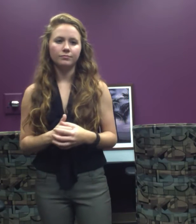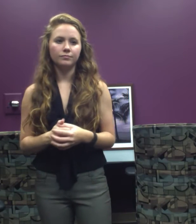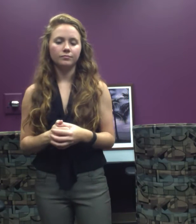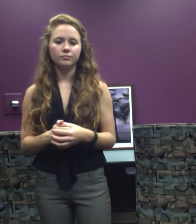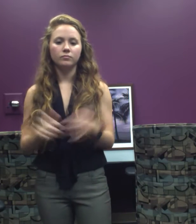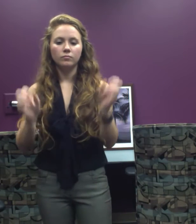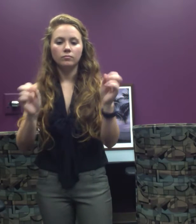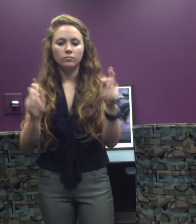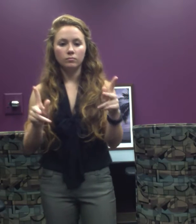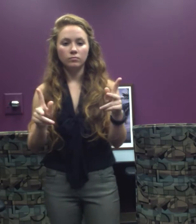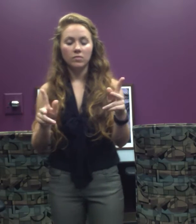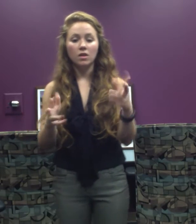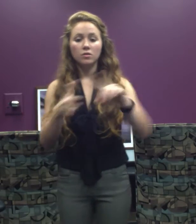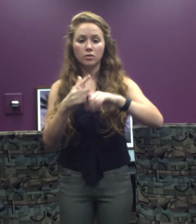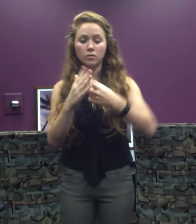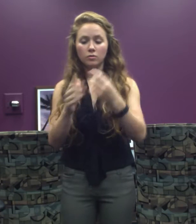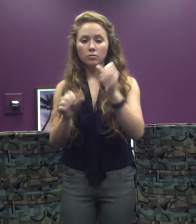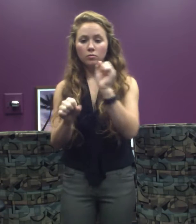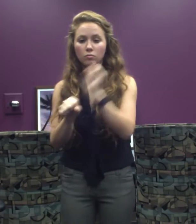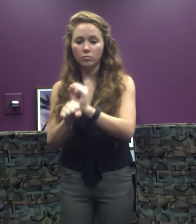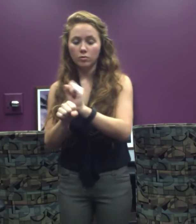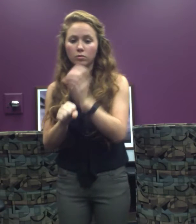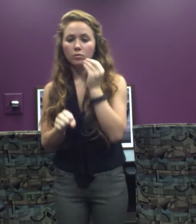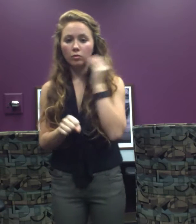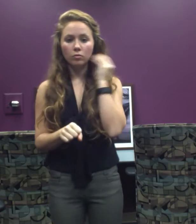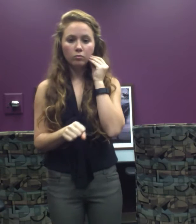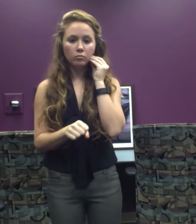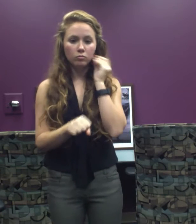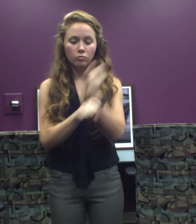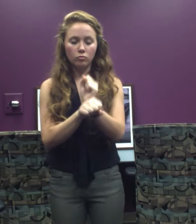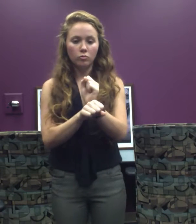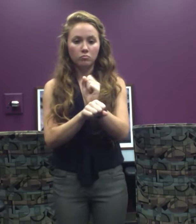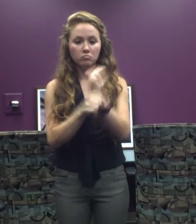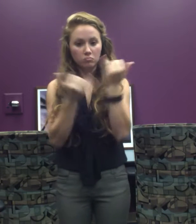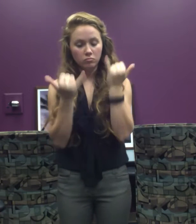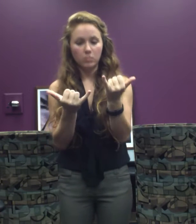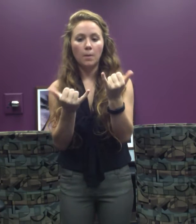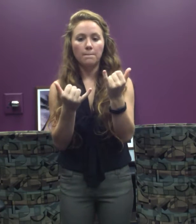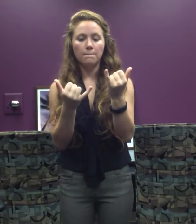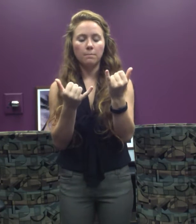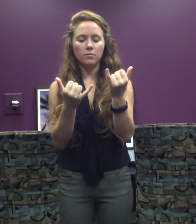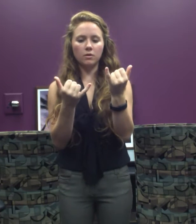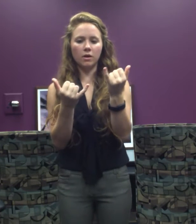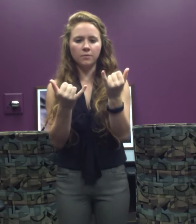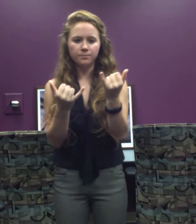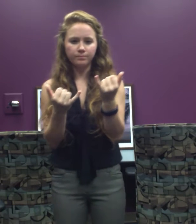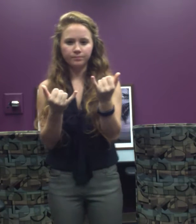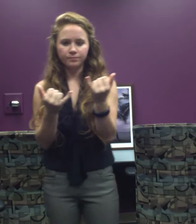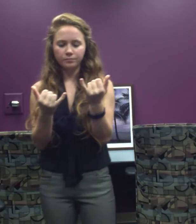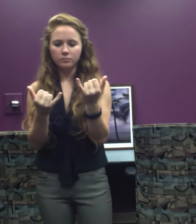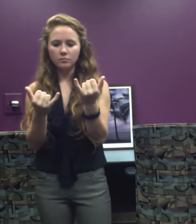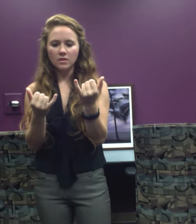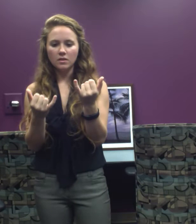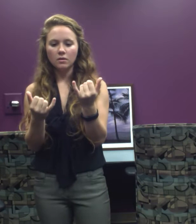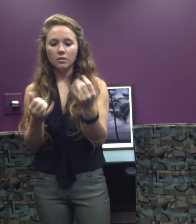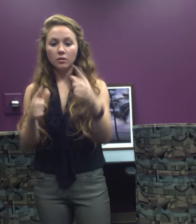working on your homework now, but when I take you to lunch in 5 minutes, I would like you to leave your triangle on your desk